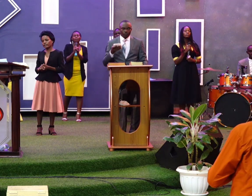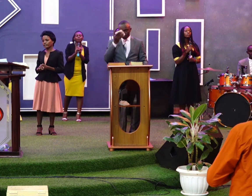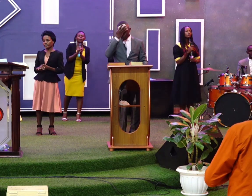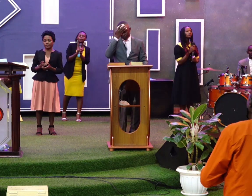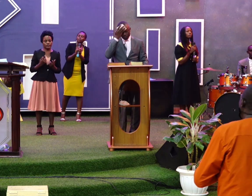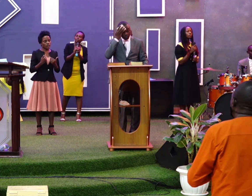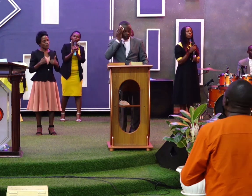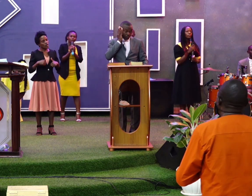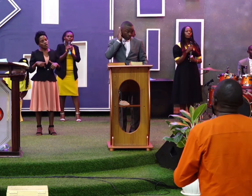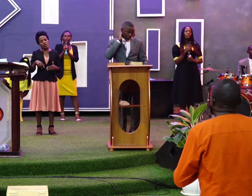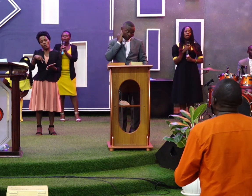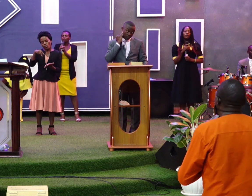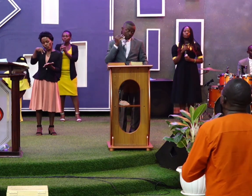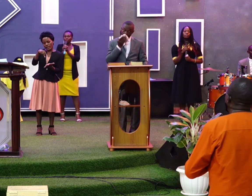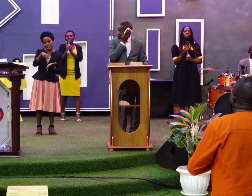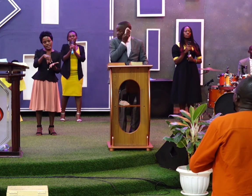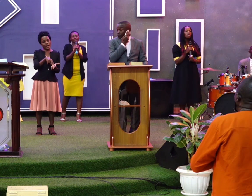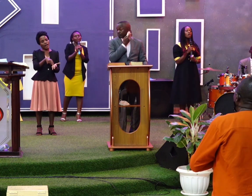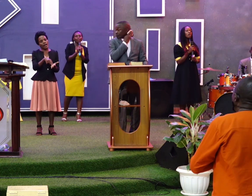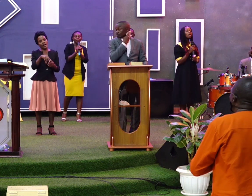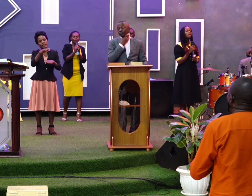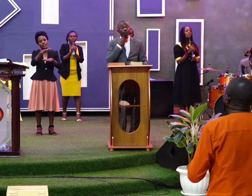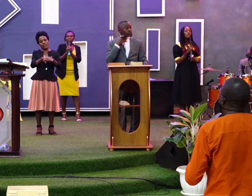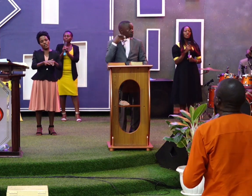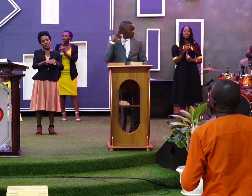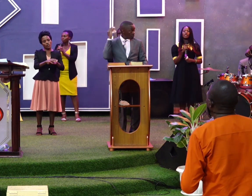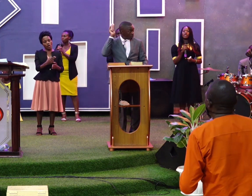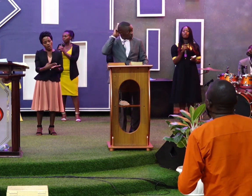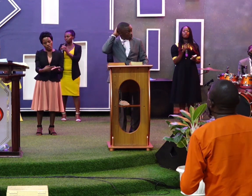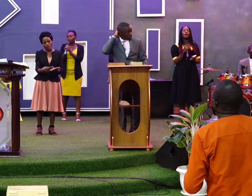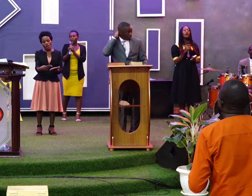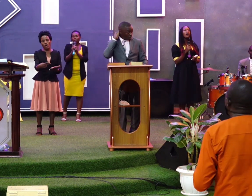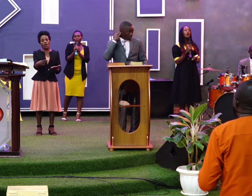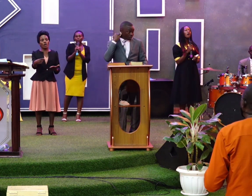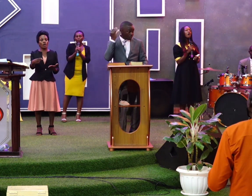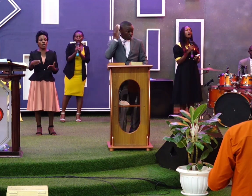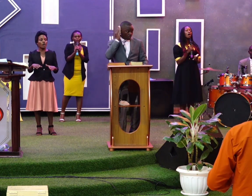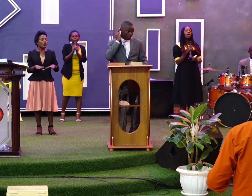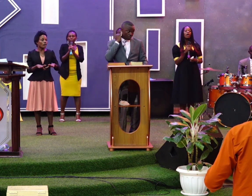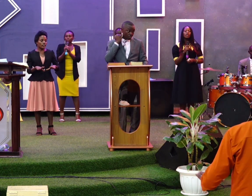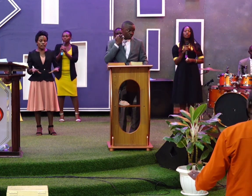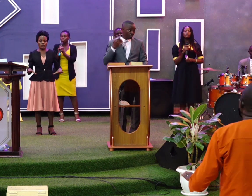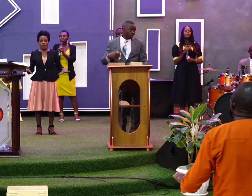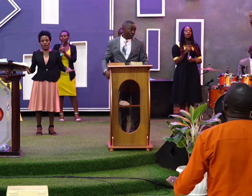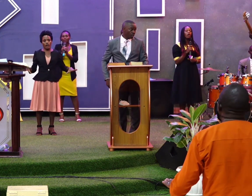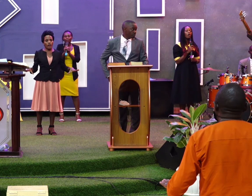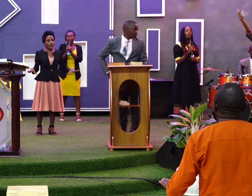We are standing tonight, standing on holy